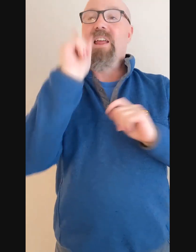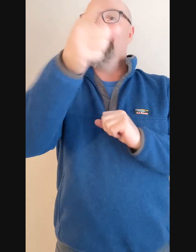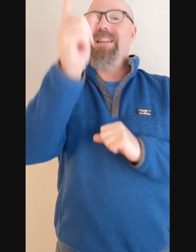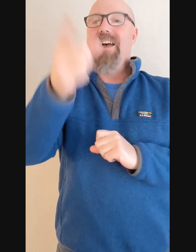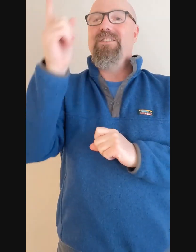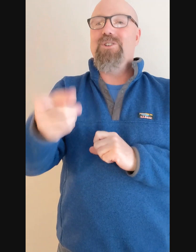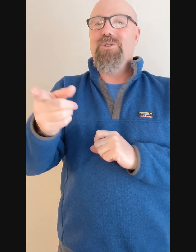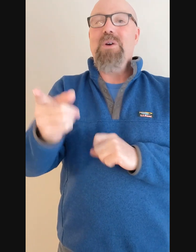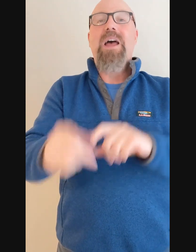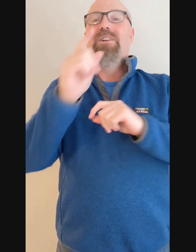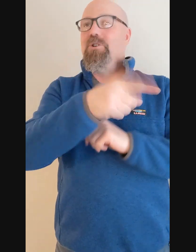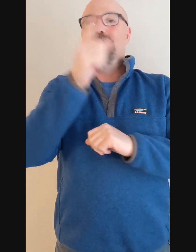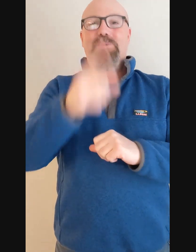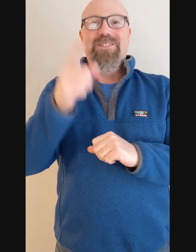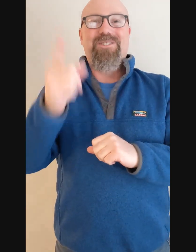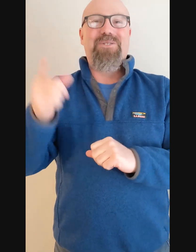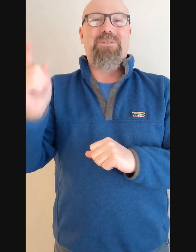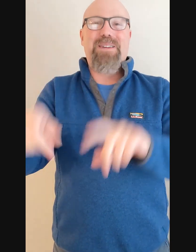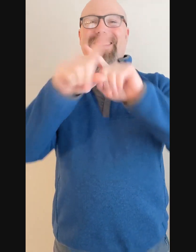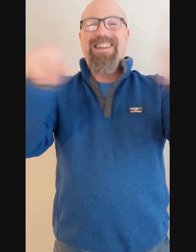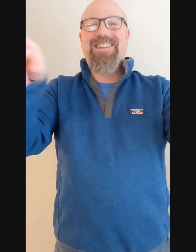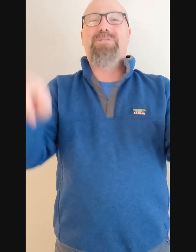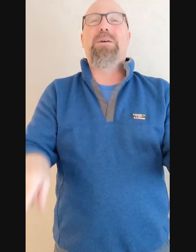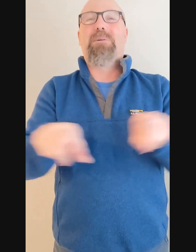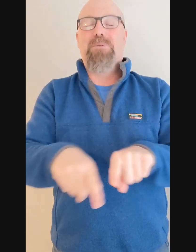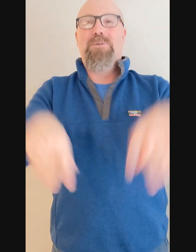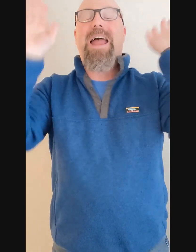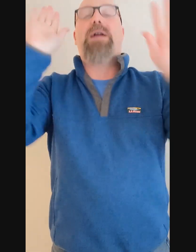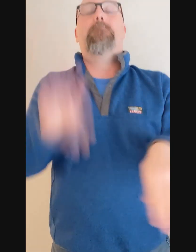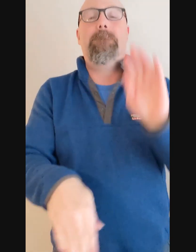Fancy diving too. Don't you wish that you could be in the swimming pool? Hey!